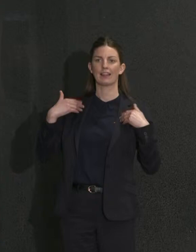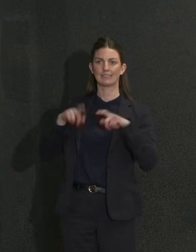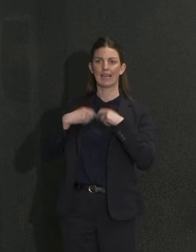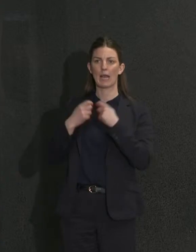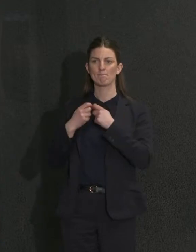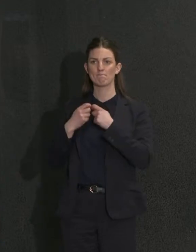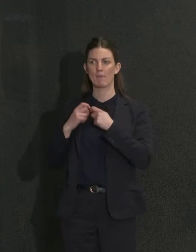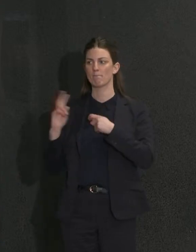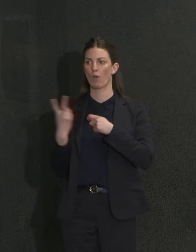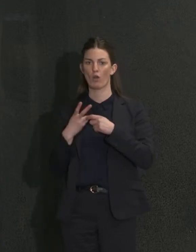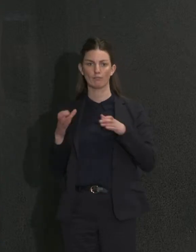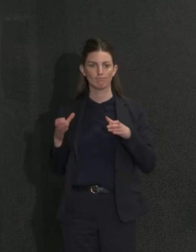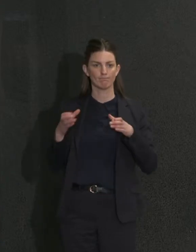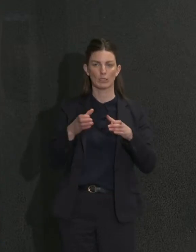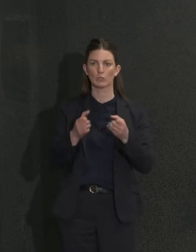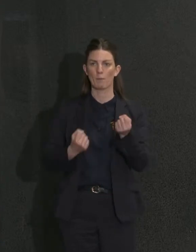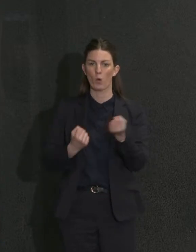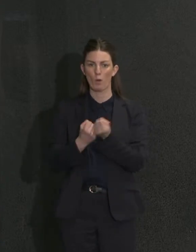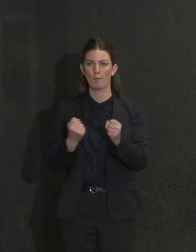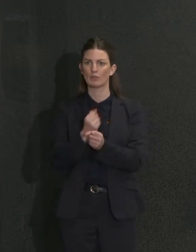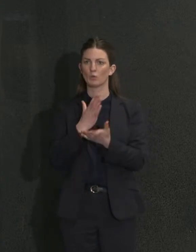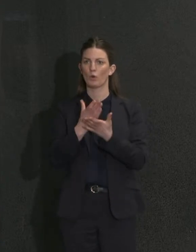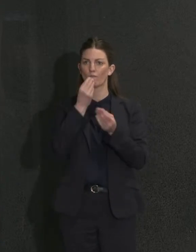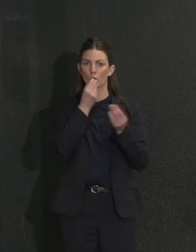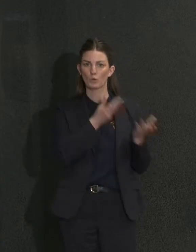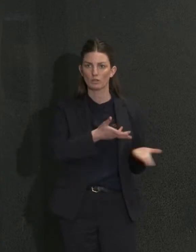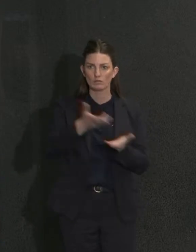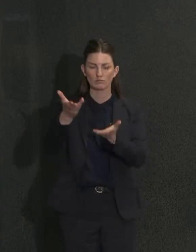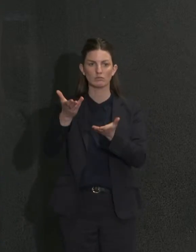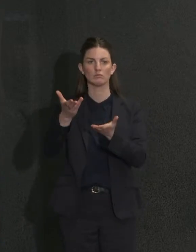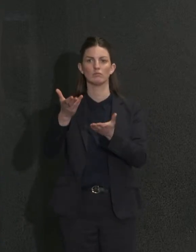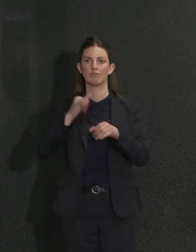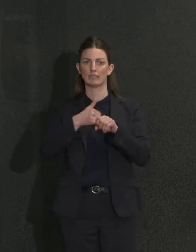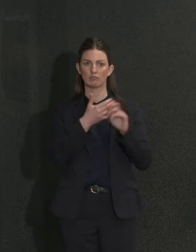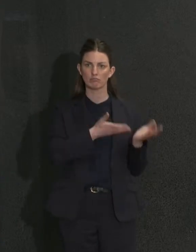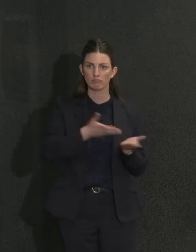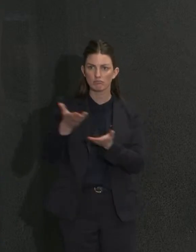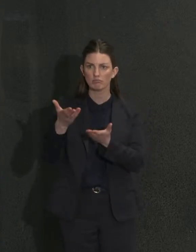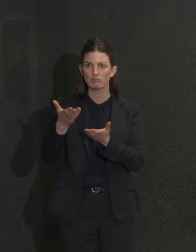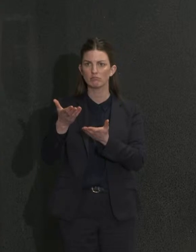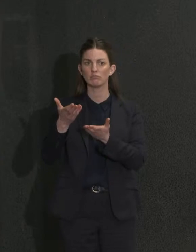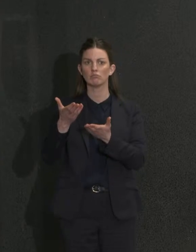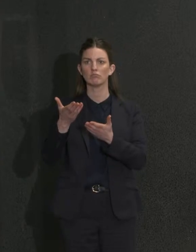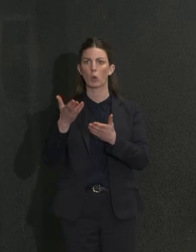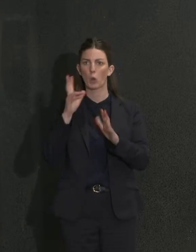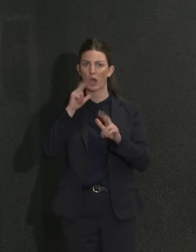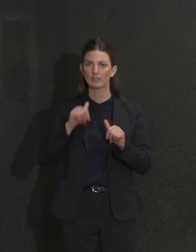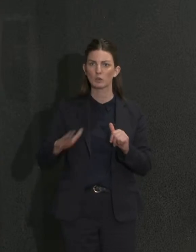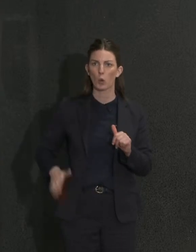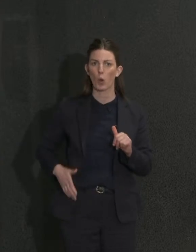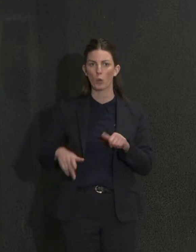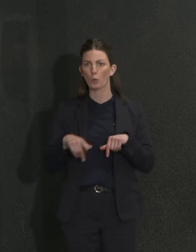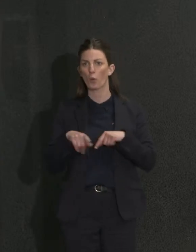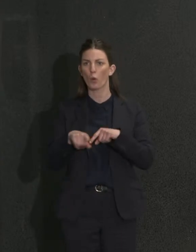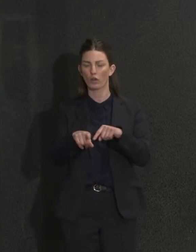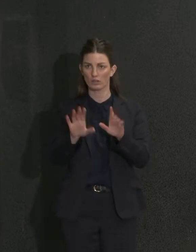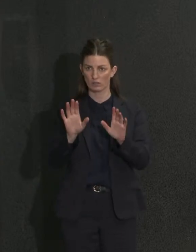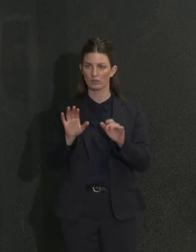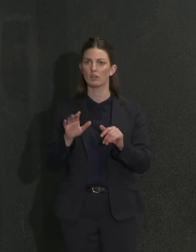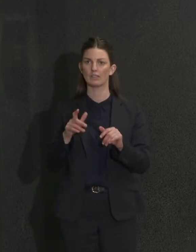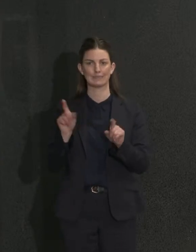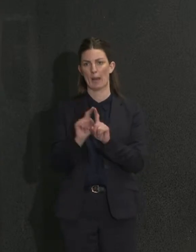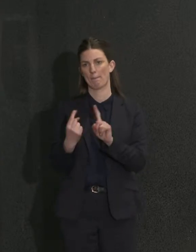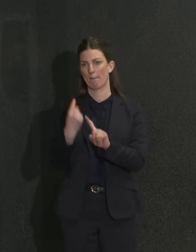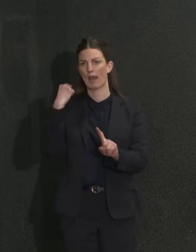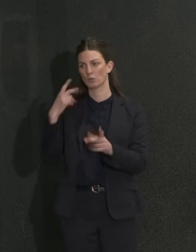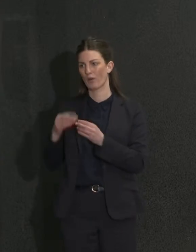ensure that everybody's got what they need in terms of food supplies and all the other support we provide, as we have done now for the last 3 or 4 months on every significant apartment building. And do we have